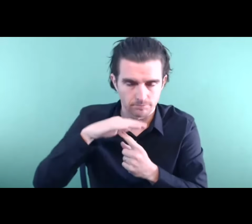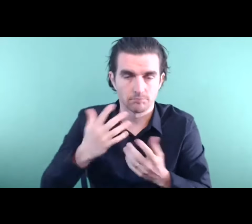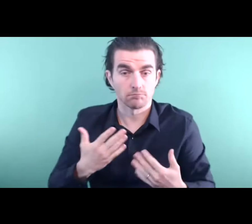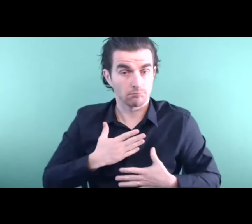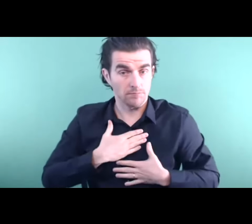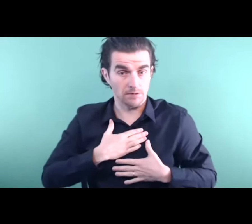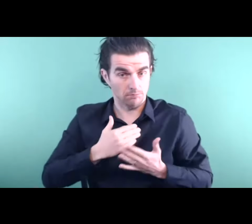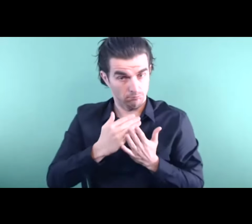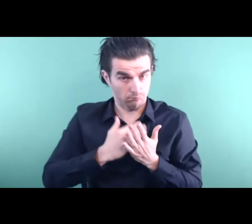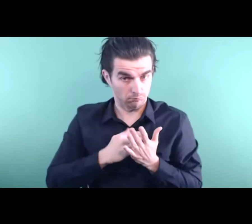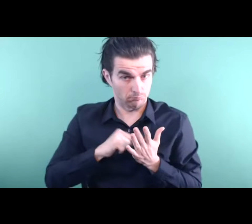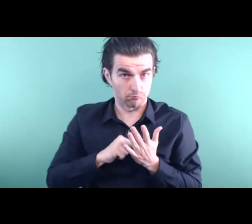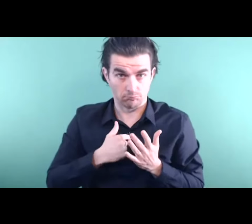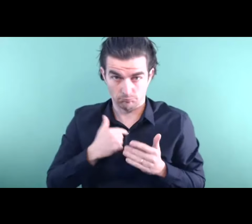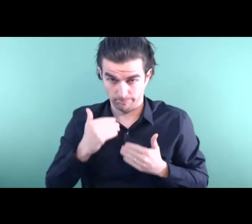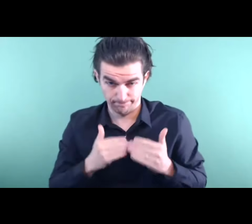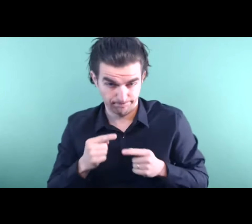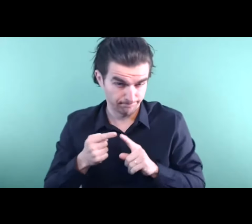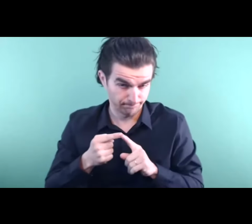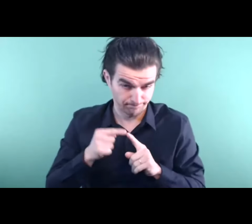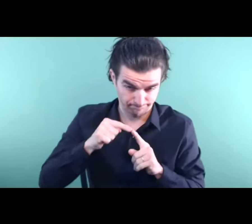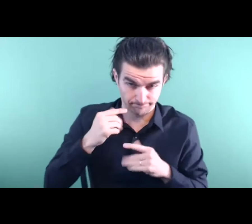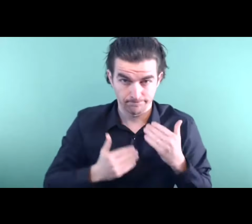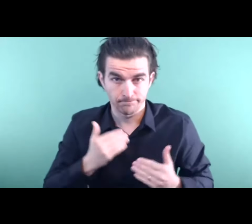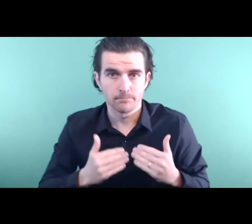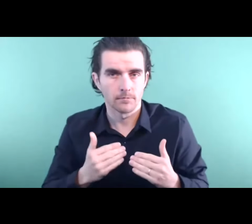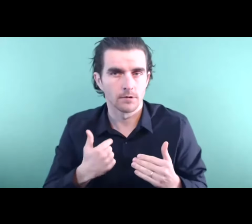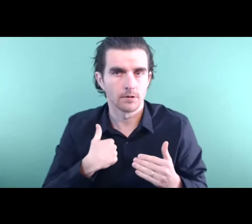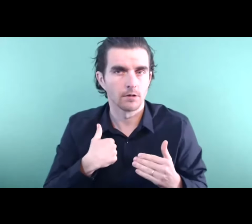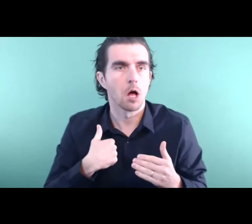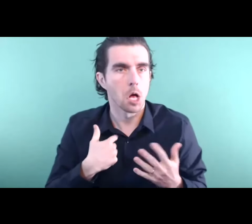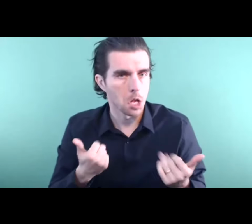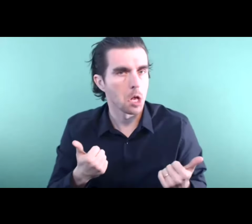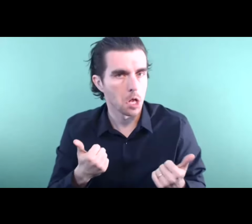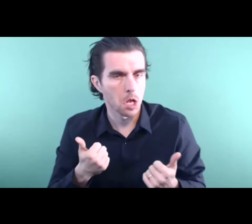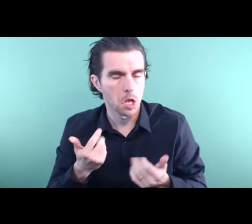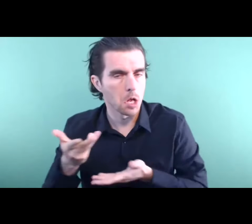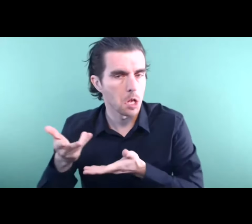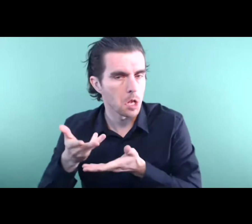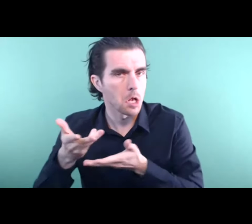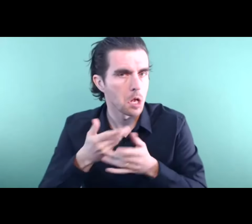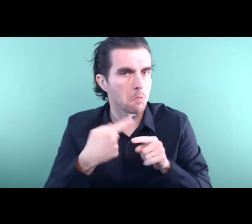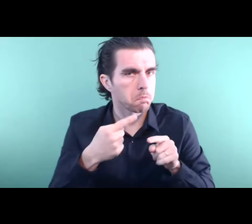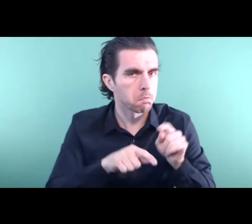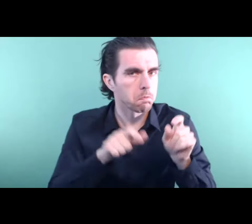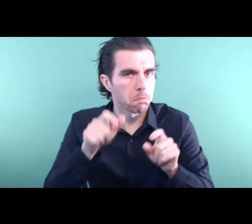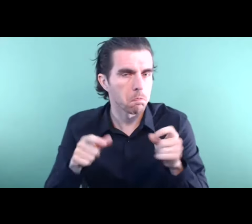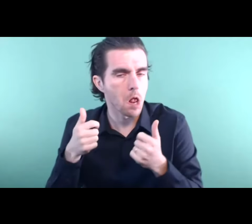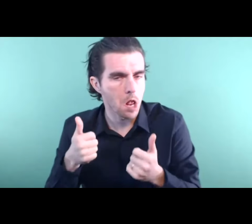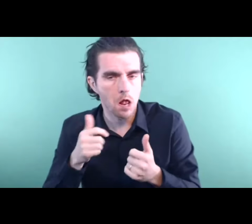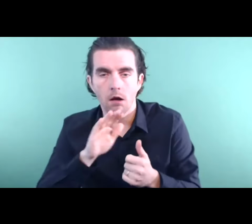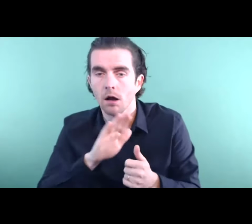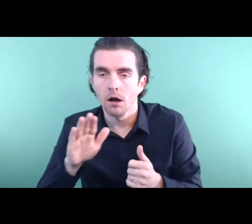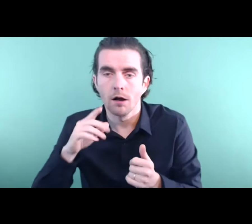transfer that knowledge of the research centers and the different stakeholders that are increasingly doing